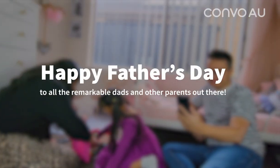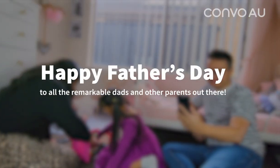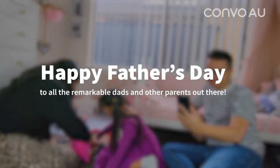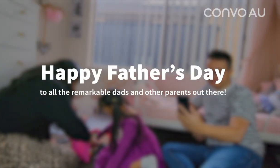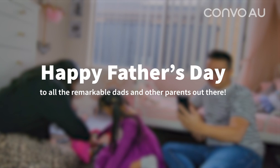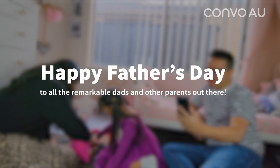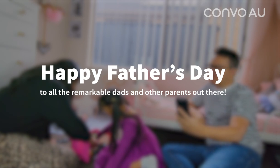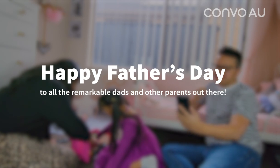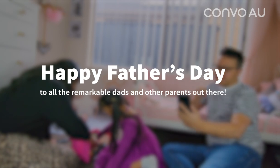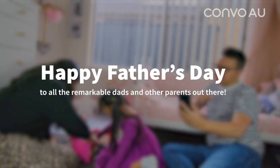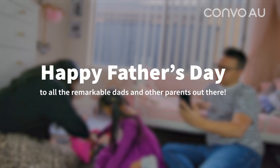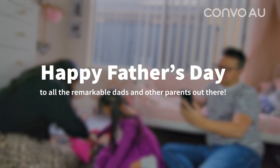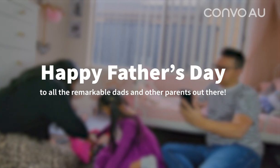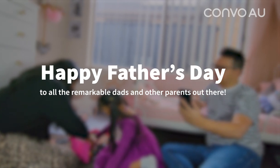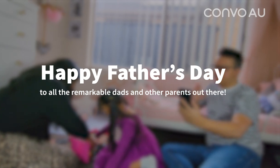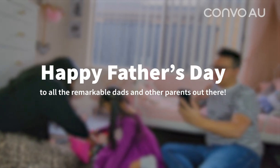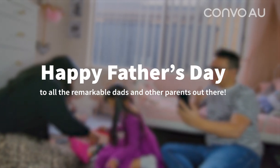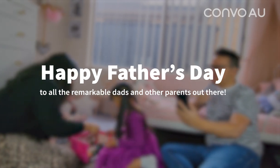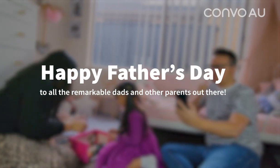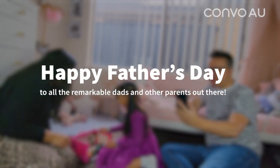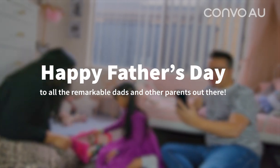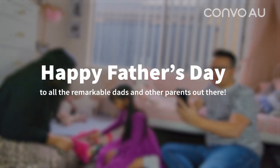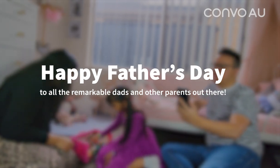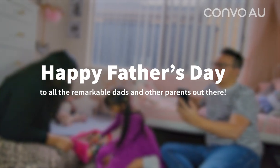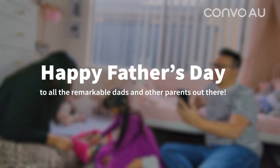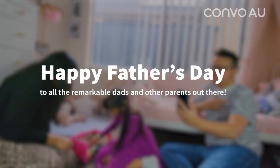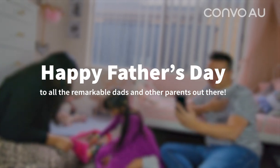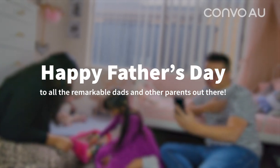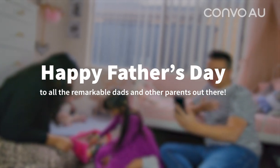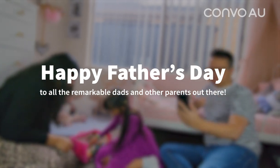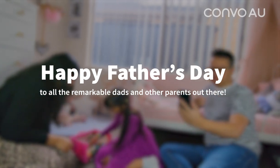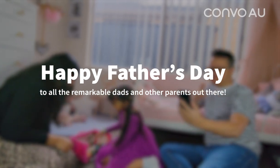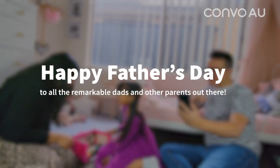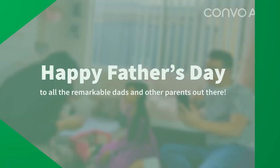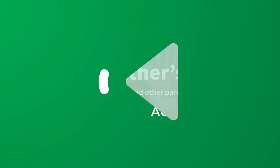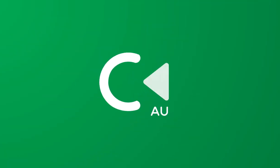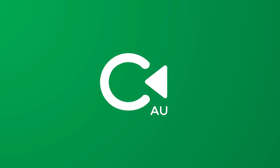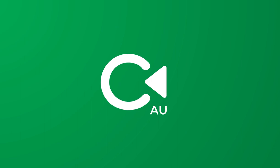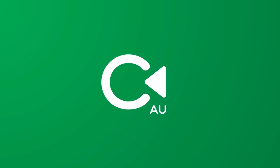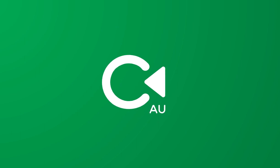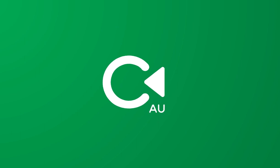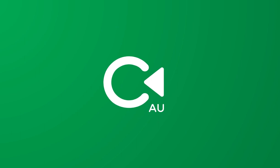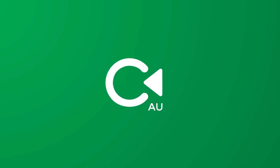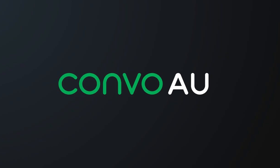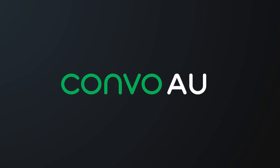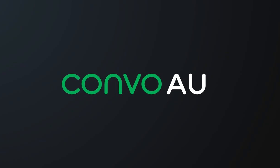Thank what have you been up